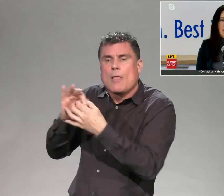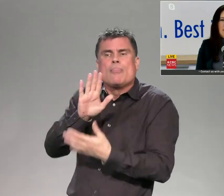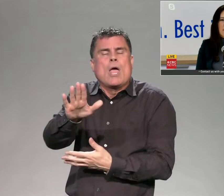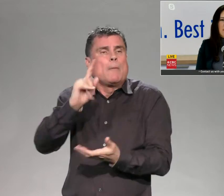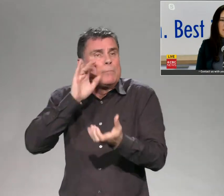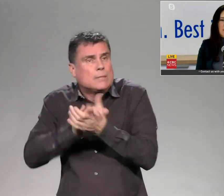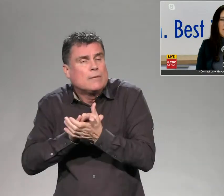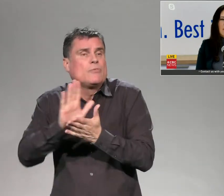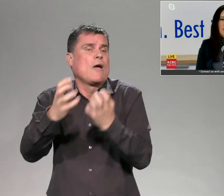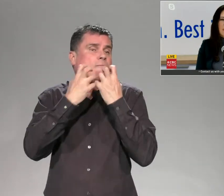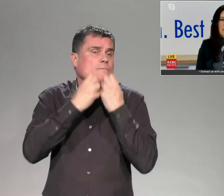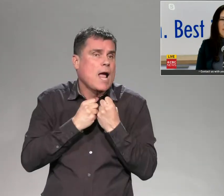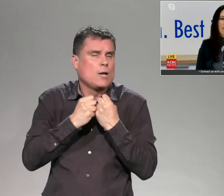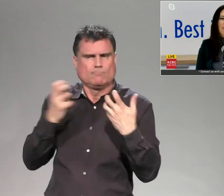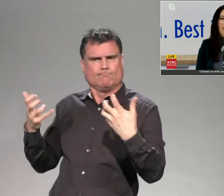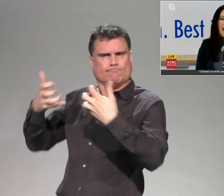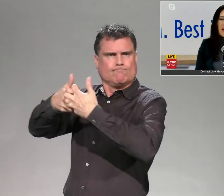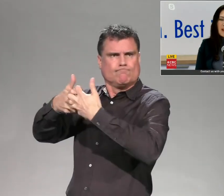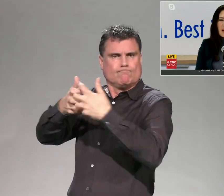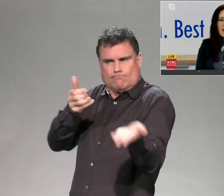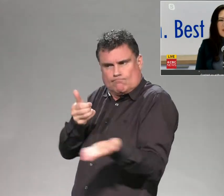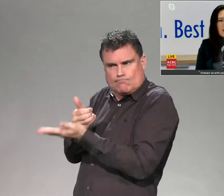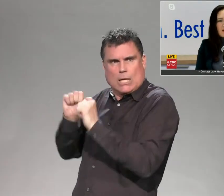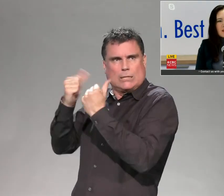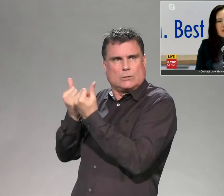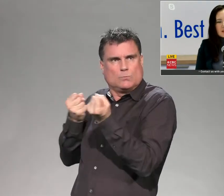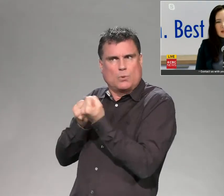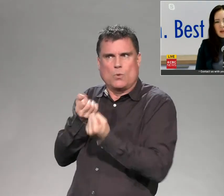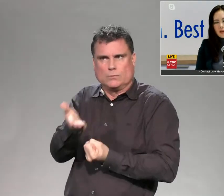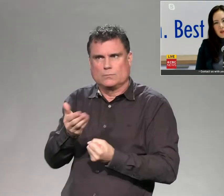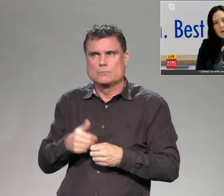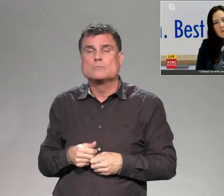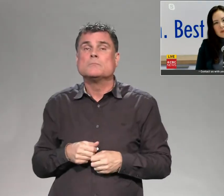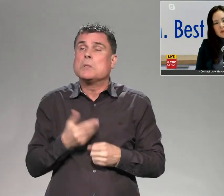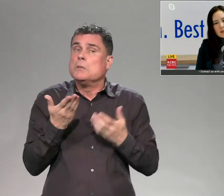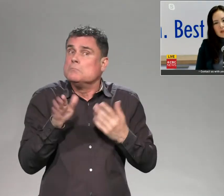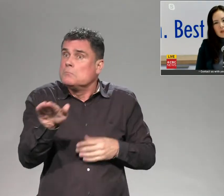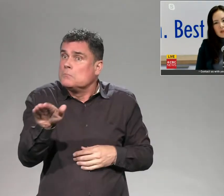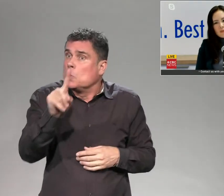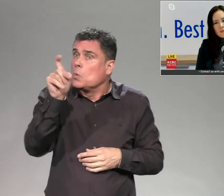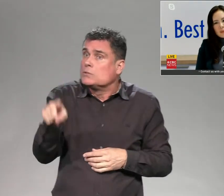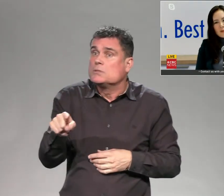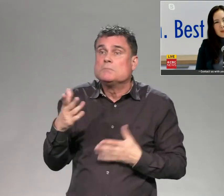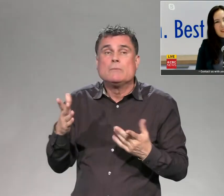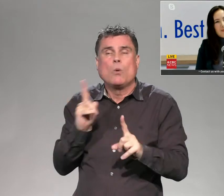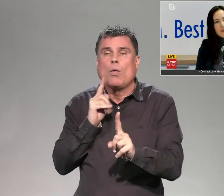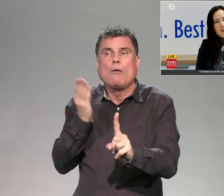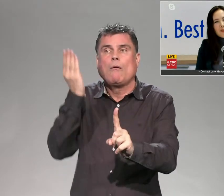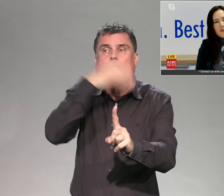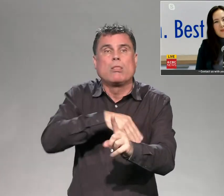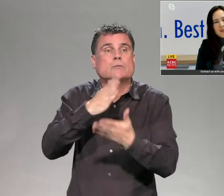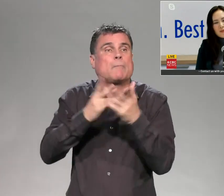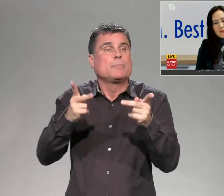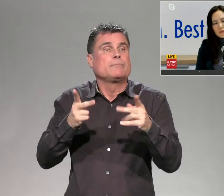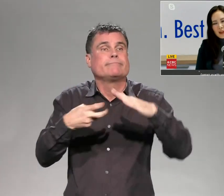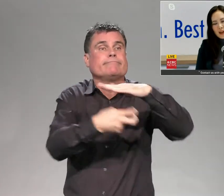that some people may fall through the cracks? Yeah, I think that is and always a big worry, especially in our region where we